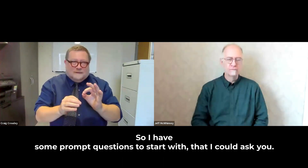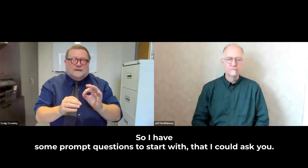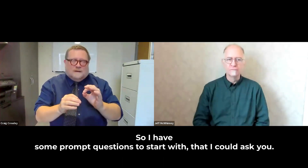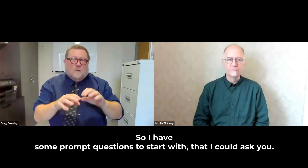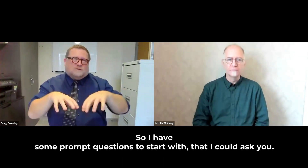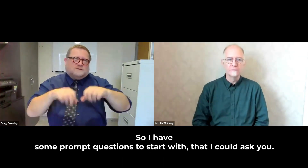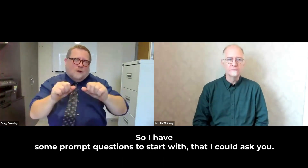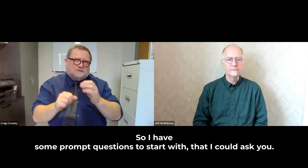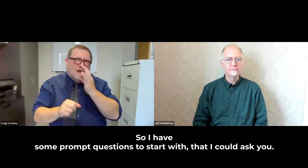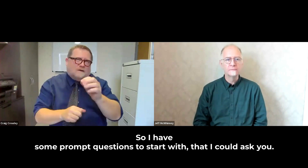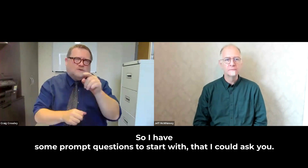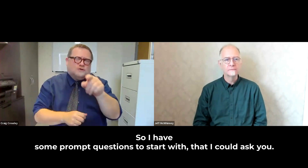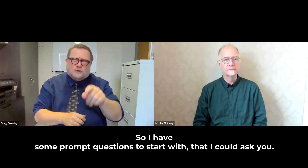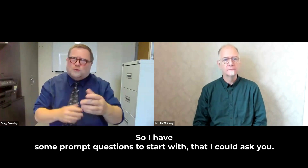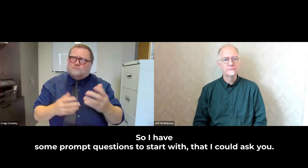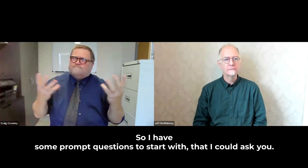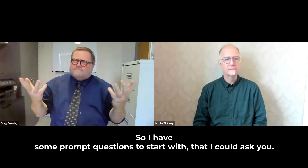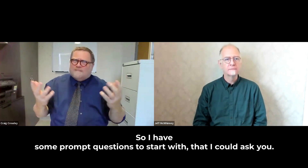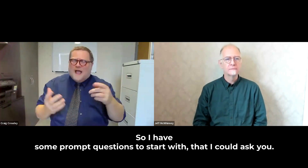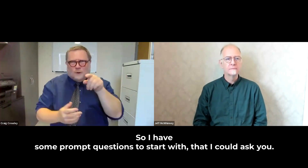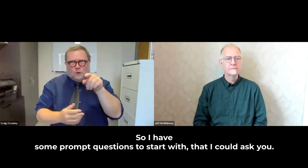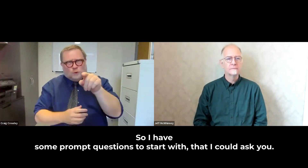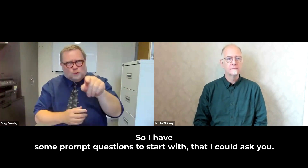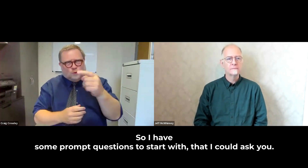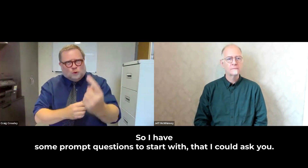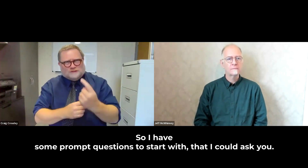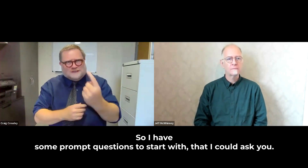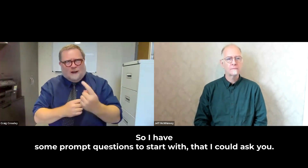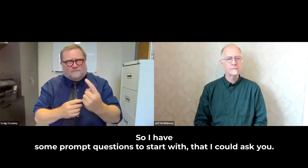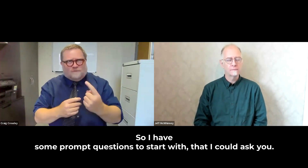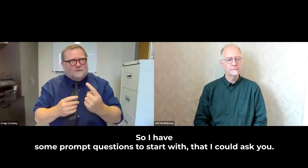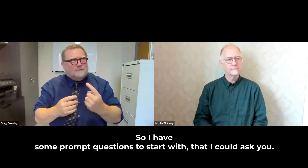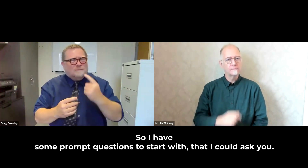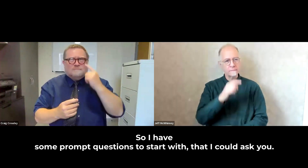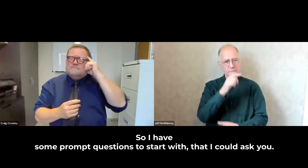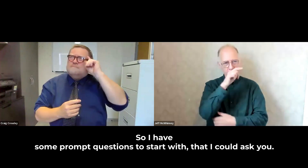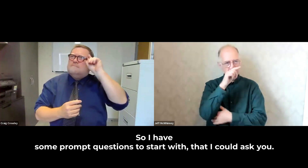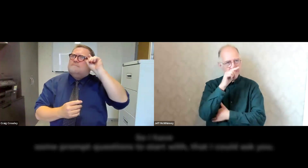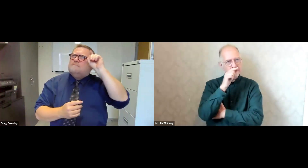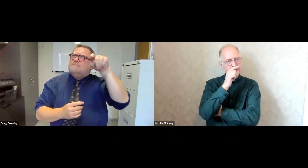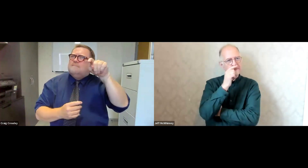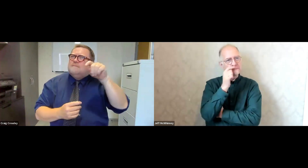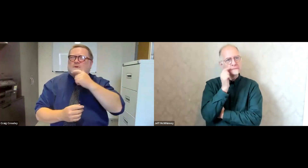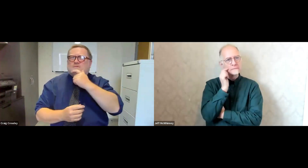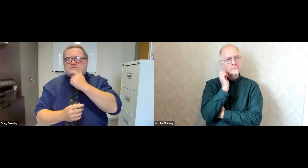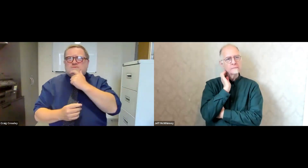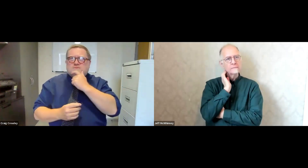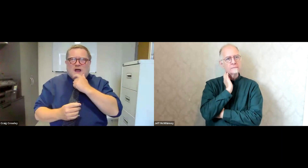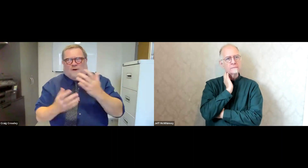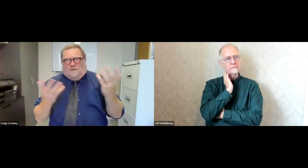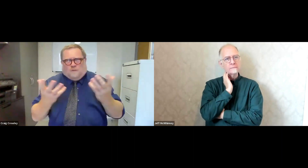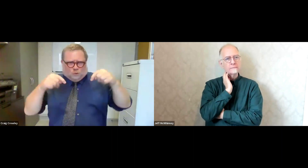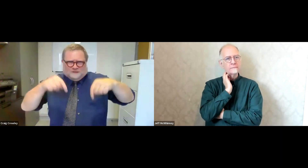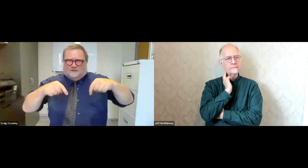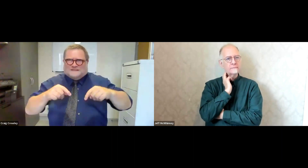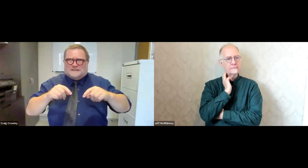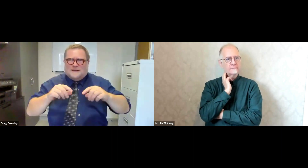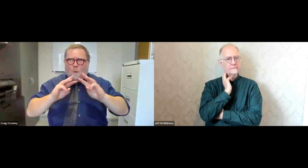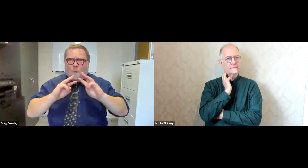have some prompt questions to start with, so maybe I could ask you,